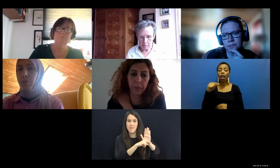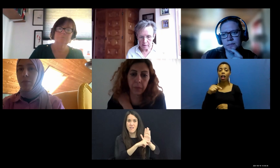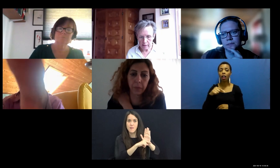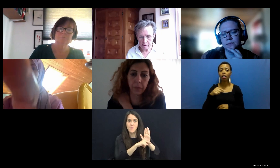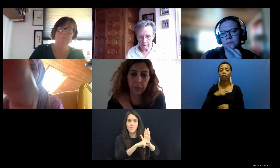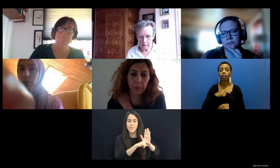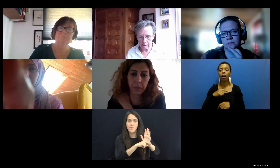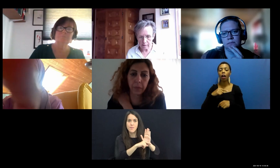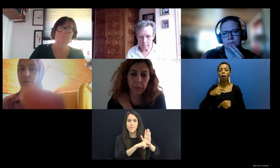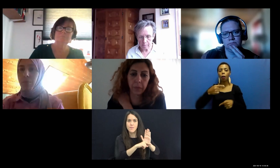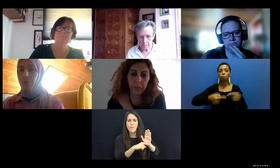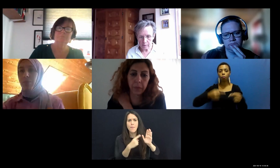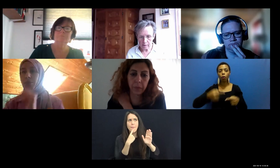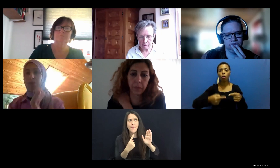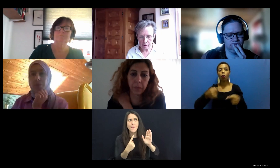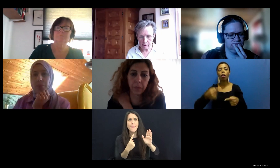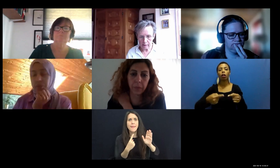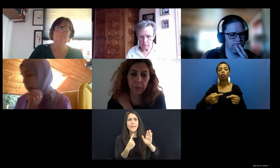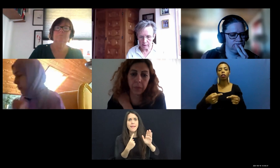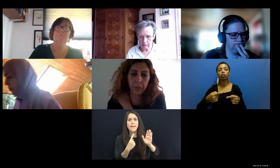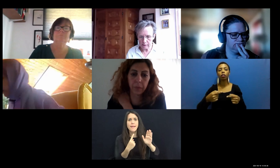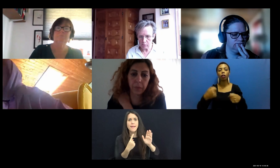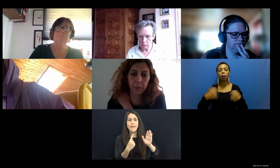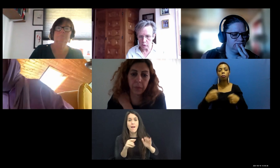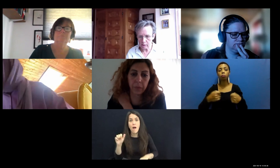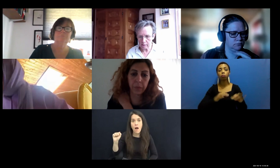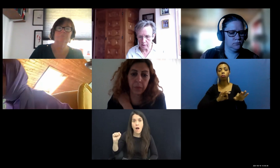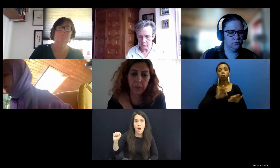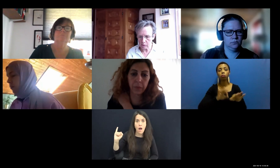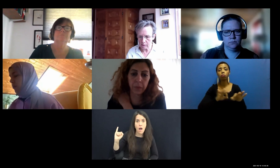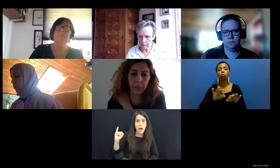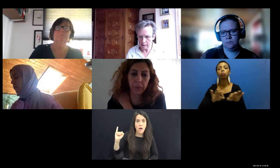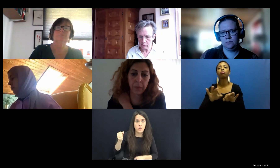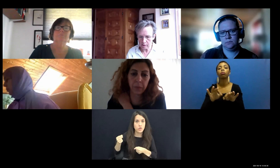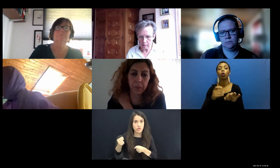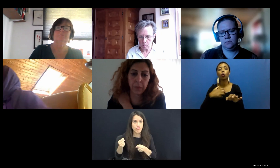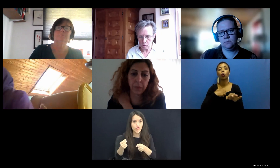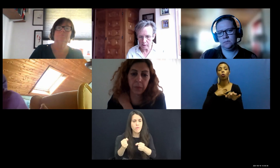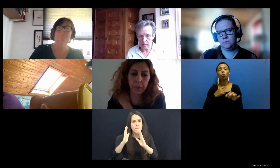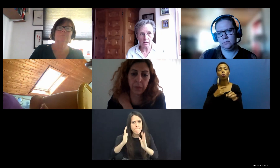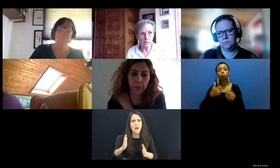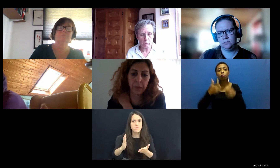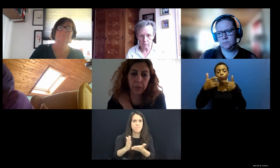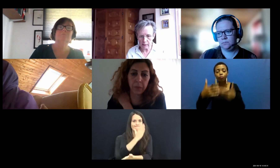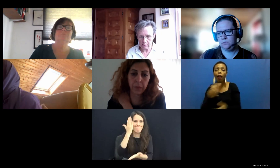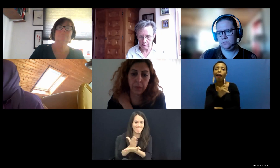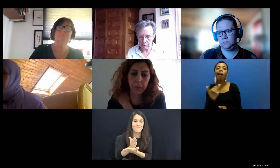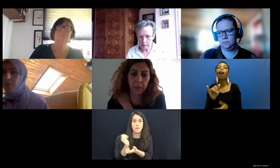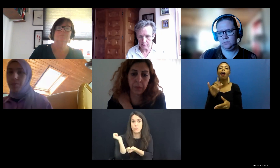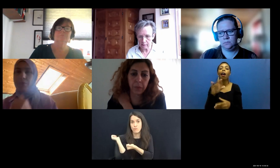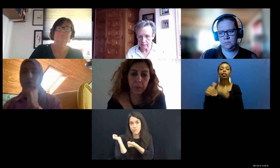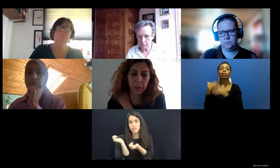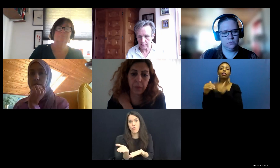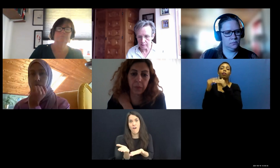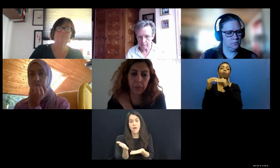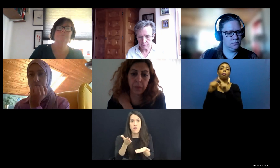has been stated that the AI strategy is to ensure that artificial intelligence is deployed such that human rights are